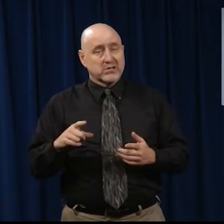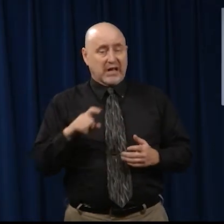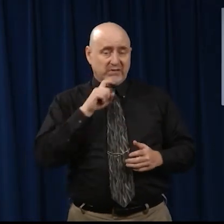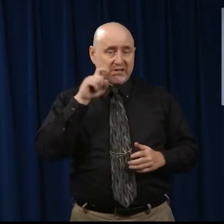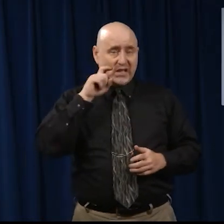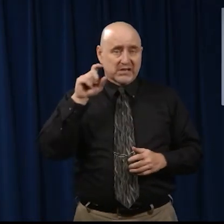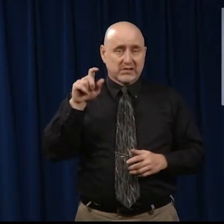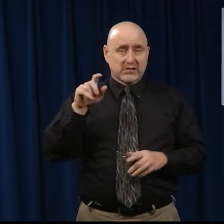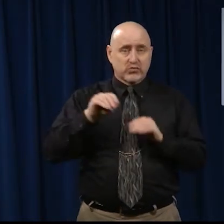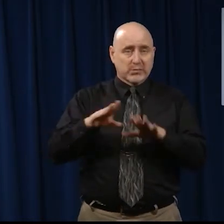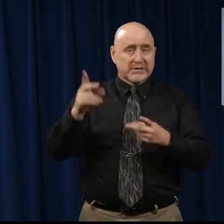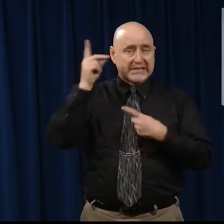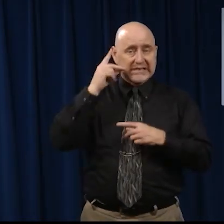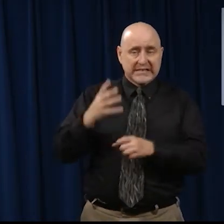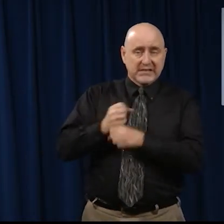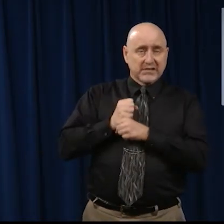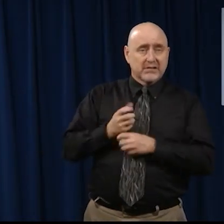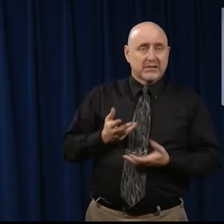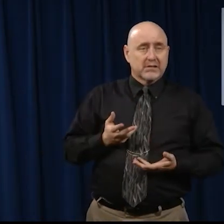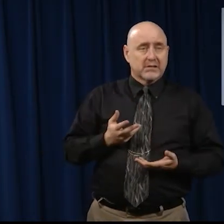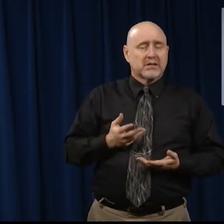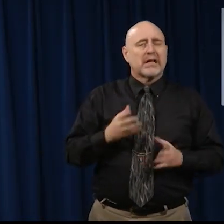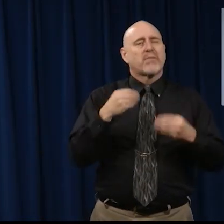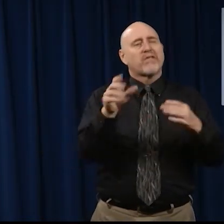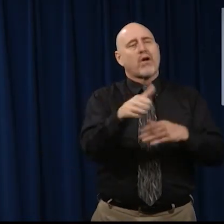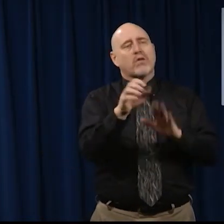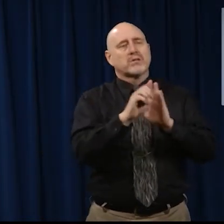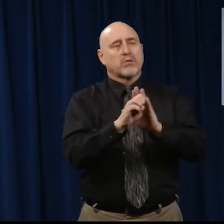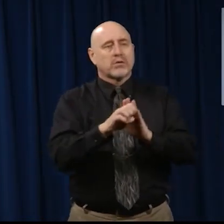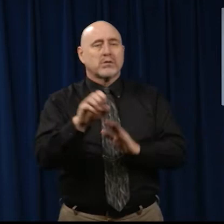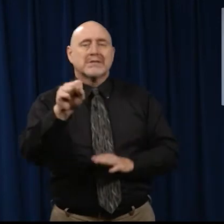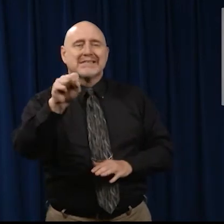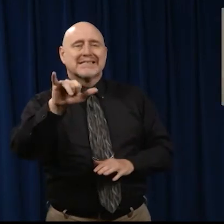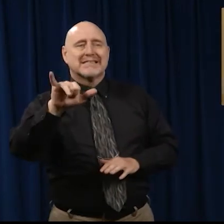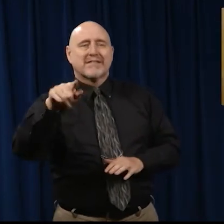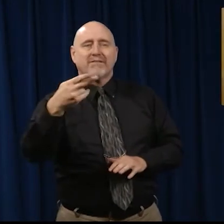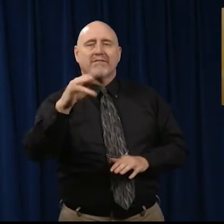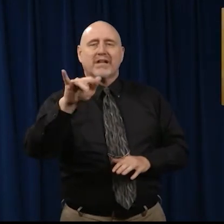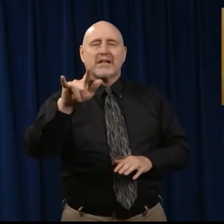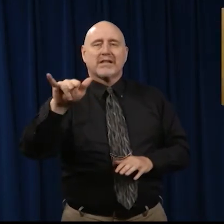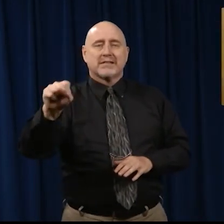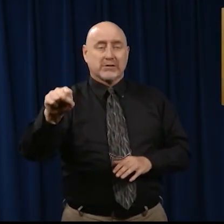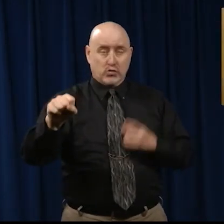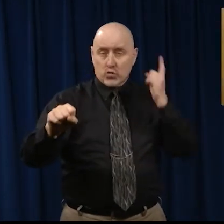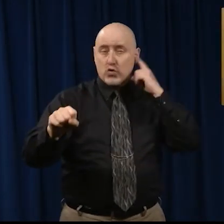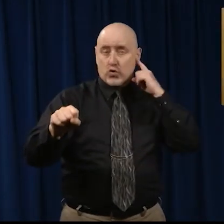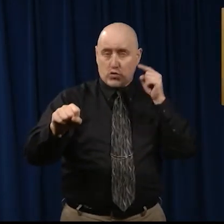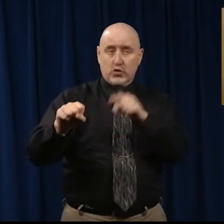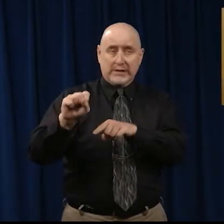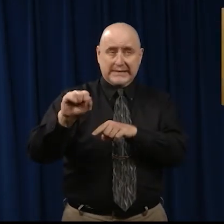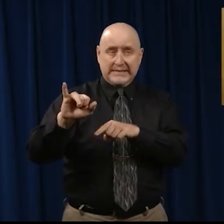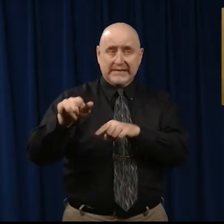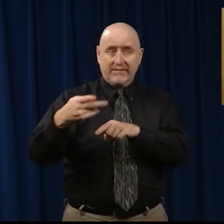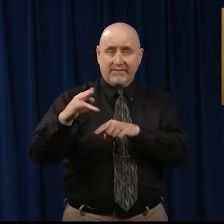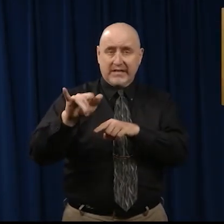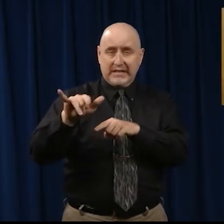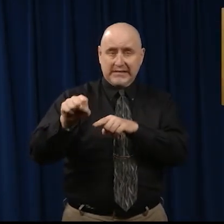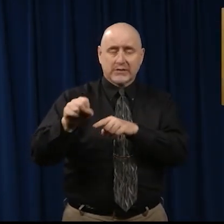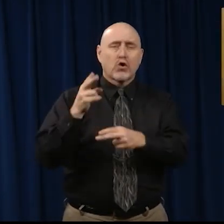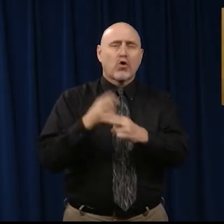of getting a sexually transmitted disease. Let me give you another one. Syphilis. Maybe you've heard of syphilis.